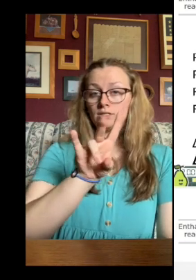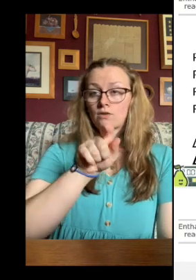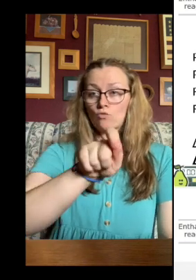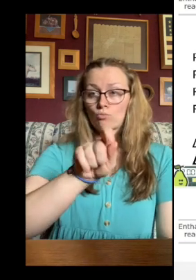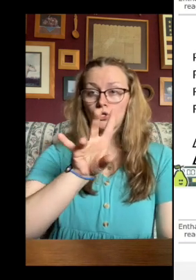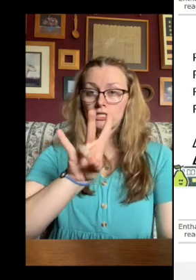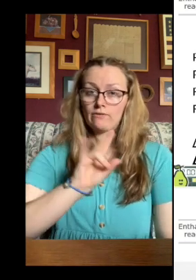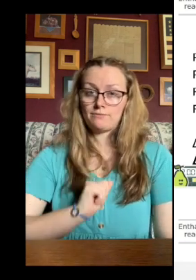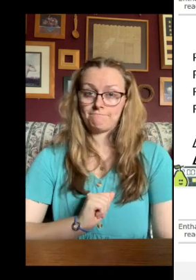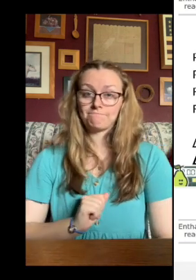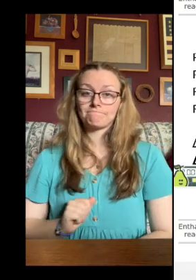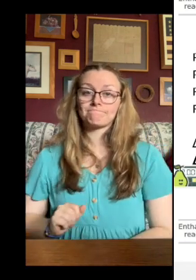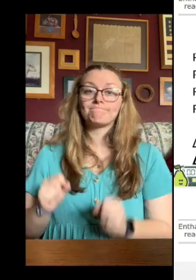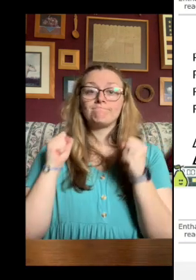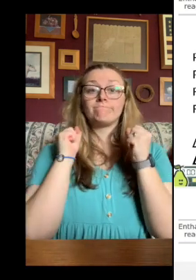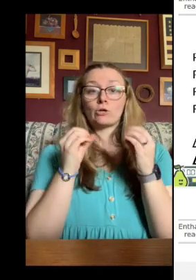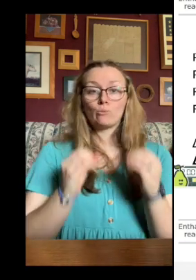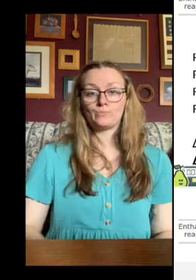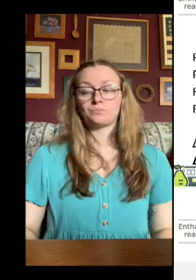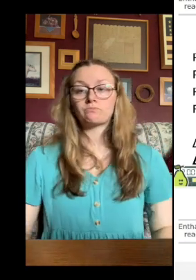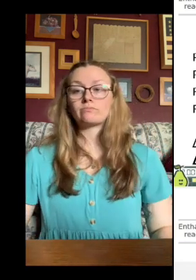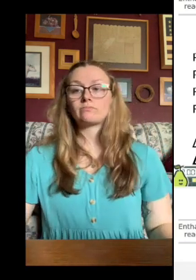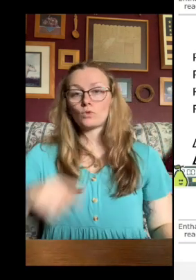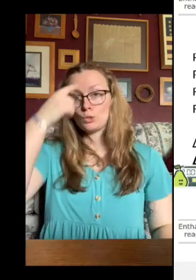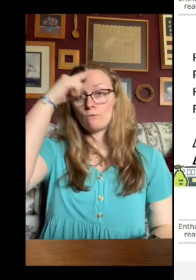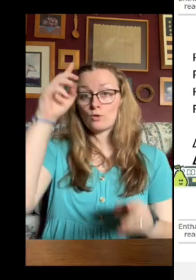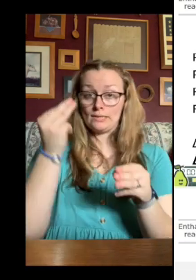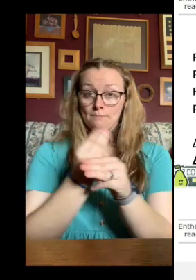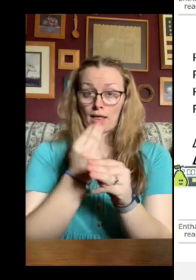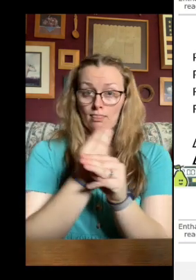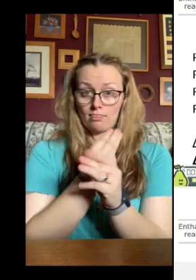So, for this math,